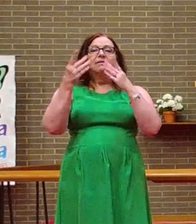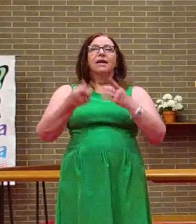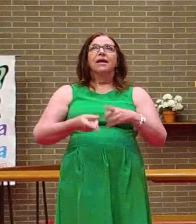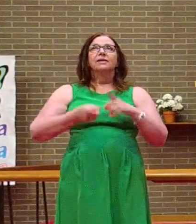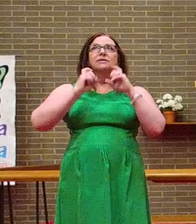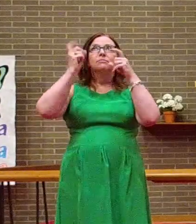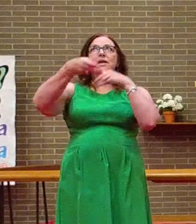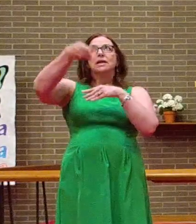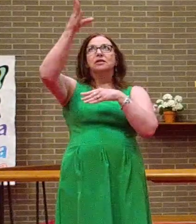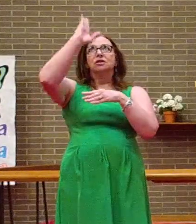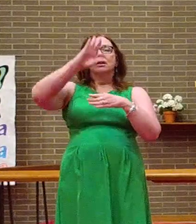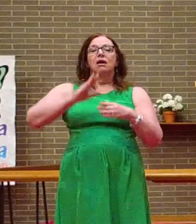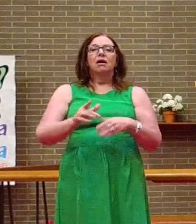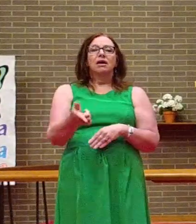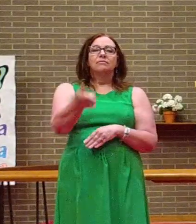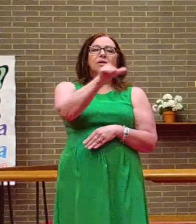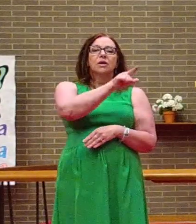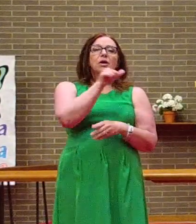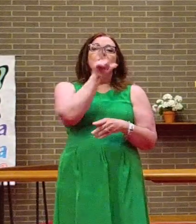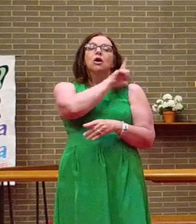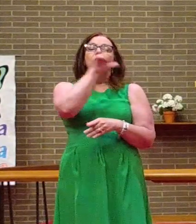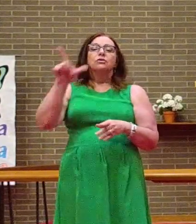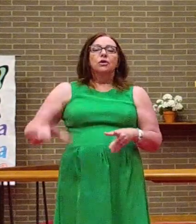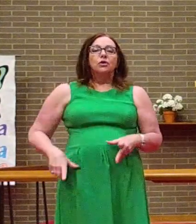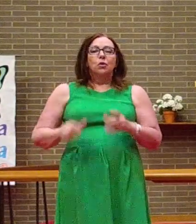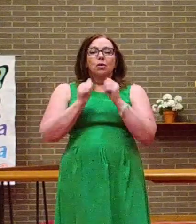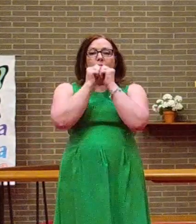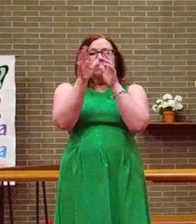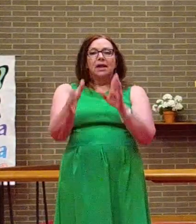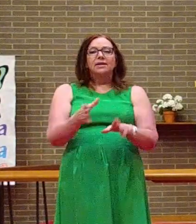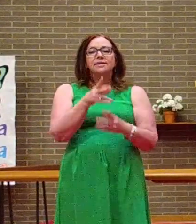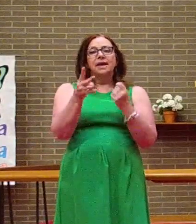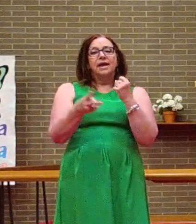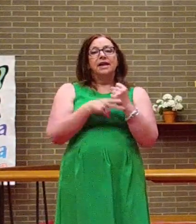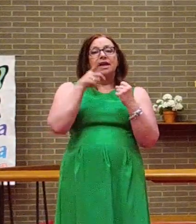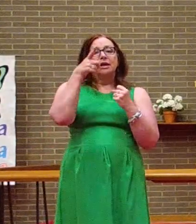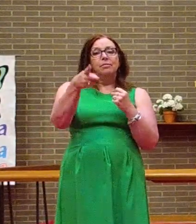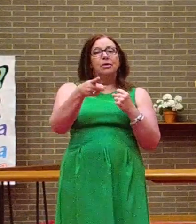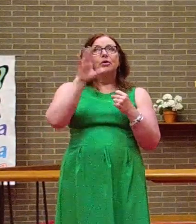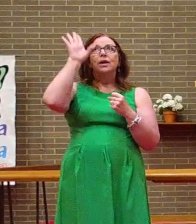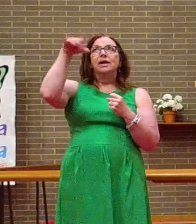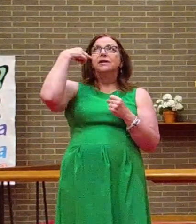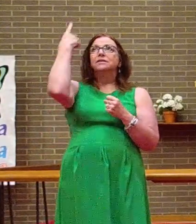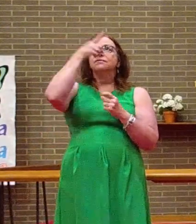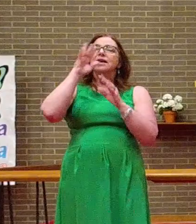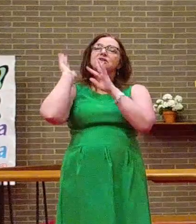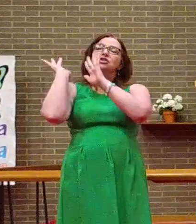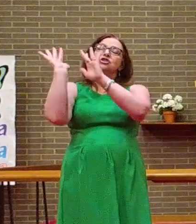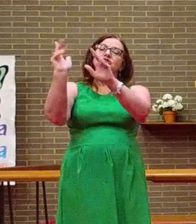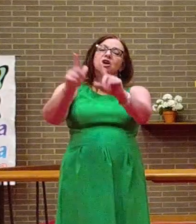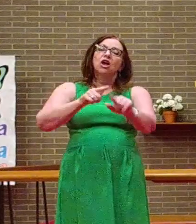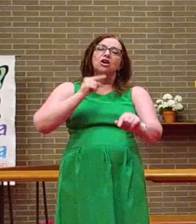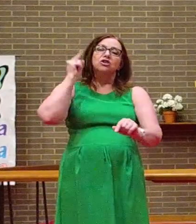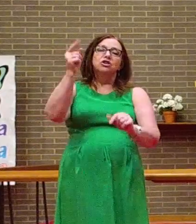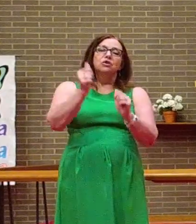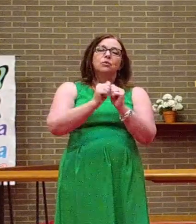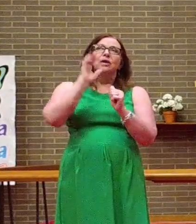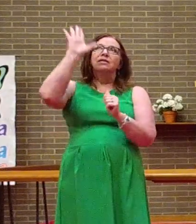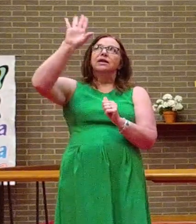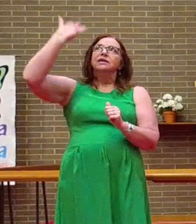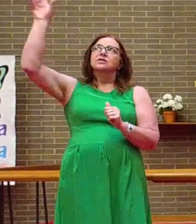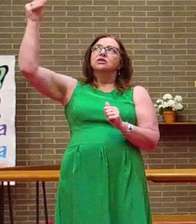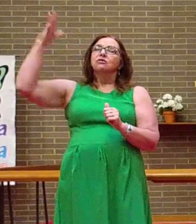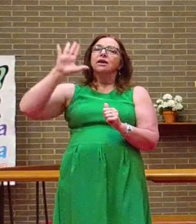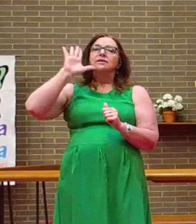God. The Lord bless you and keep you. Make his face to shine on you and be gracious unto you. Lift up